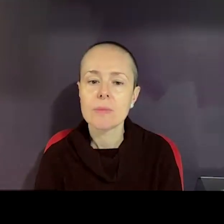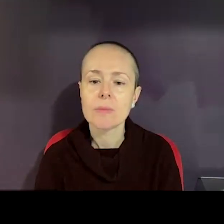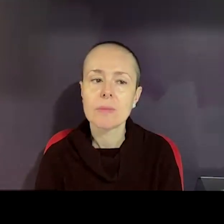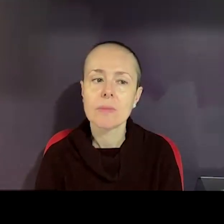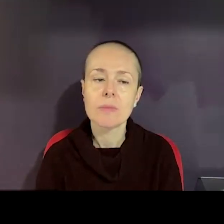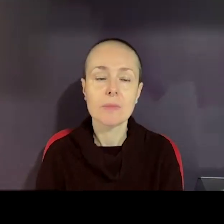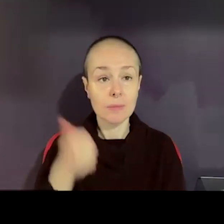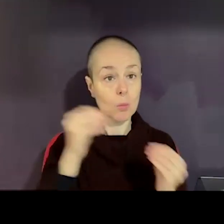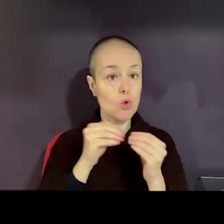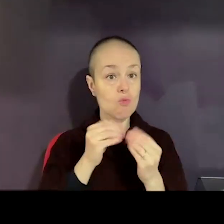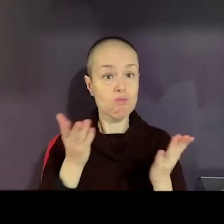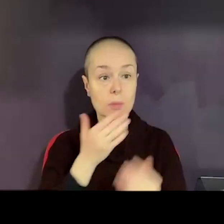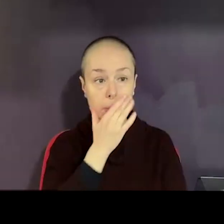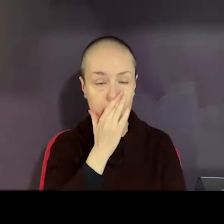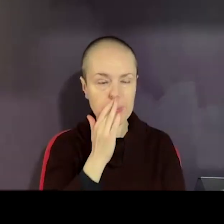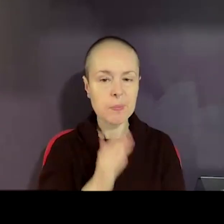Anyone else?